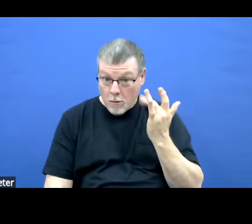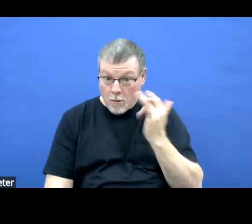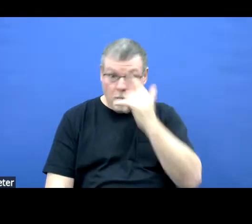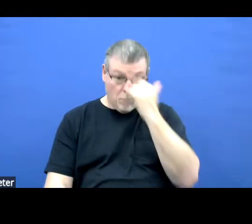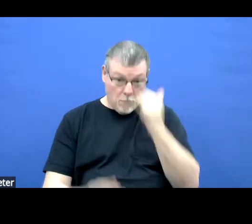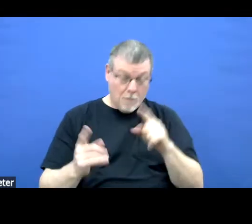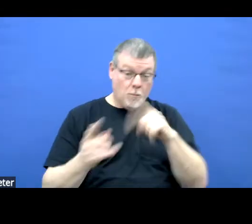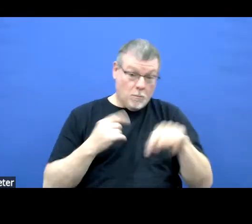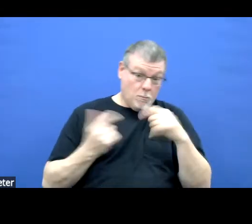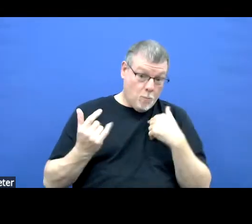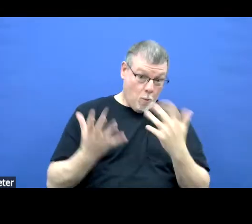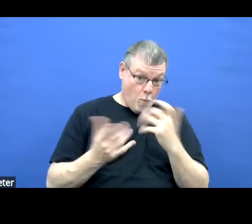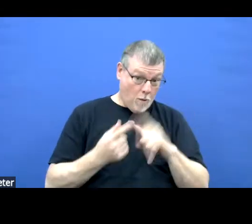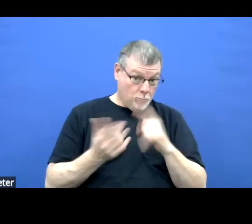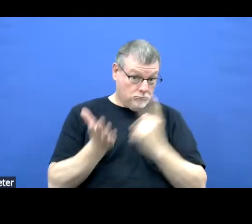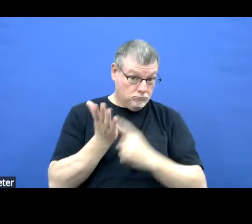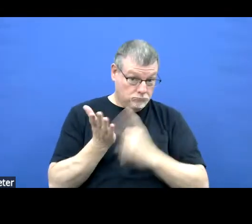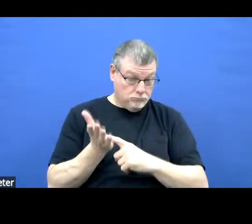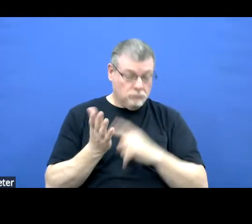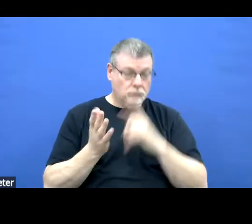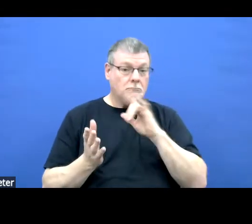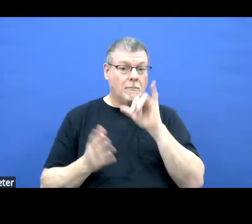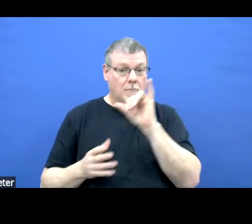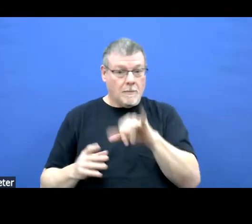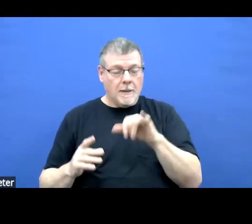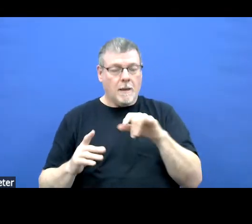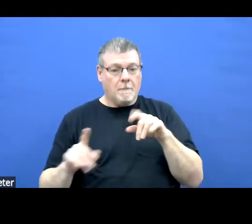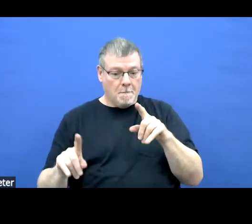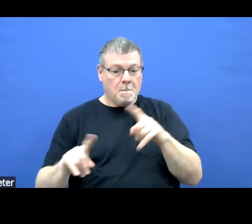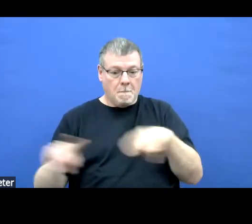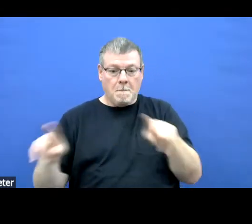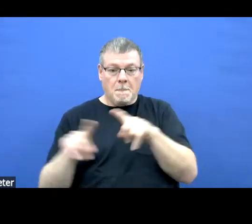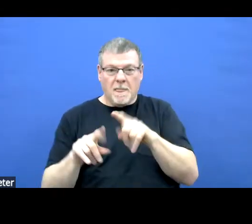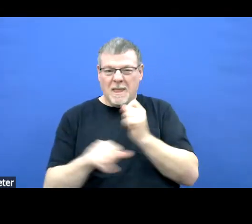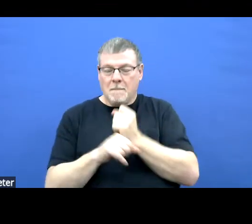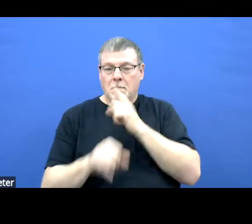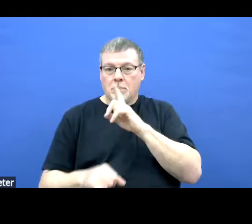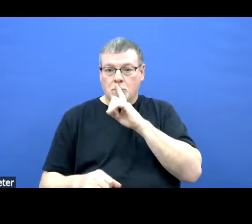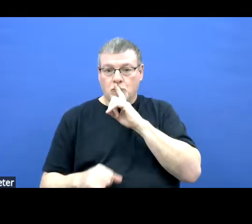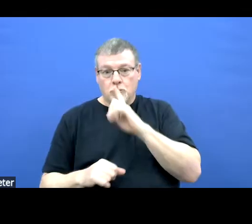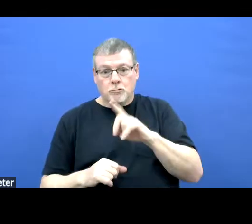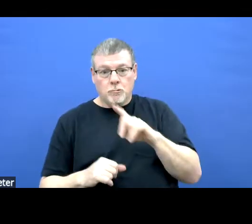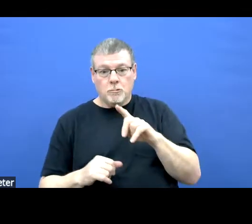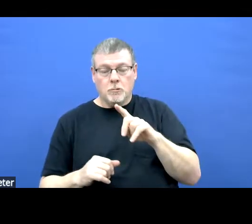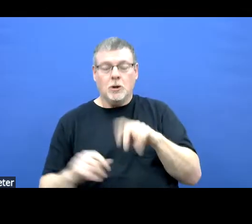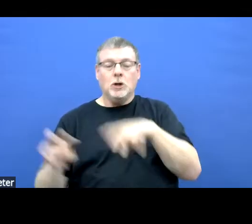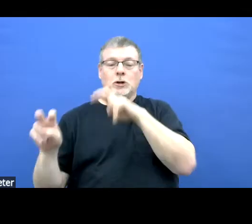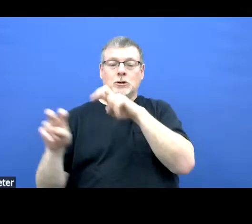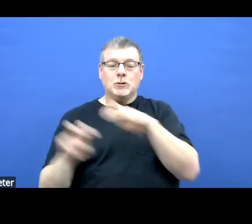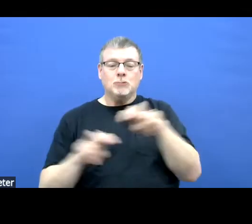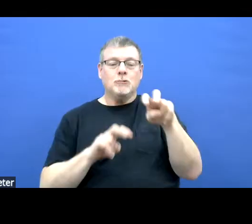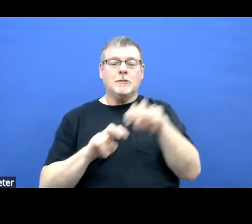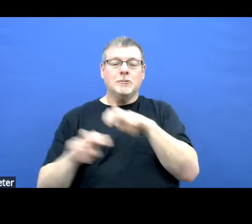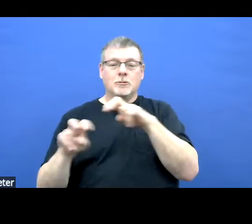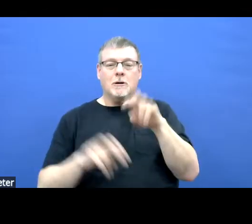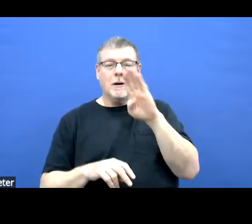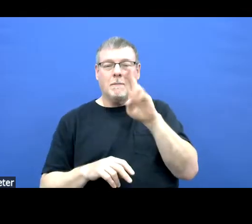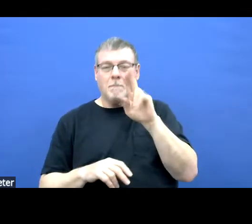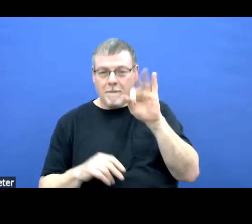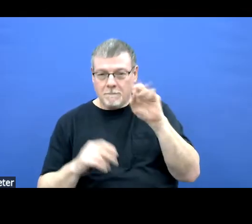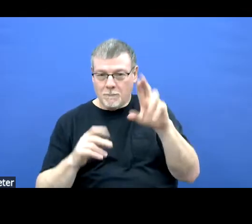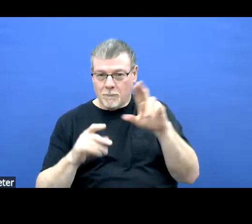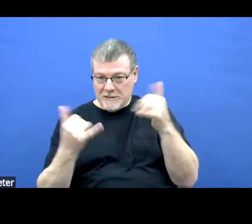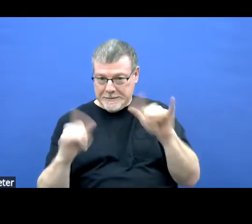of the things we want to address in that is make sure that the transitional buffers are good,